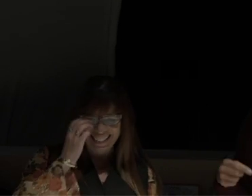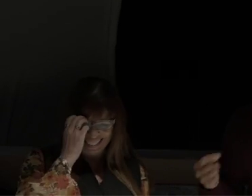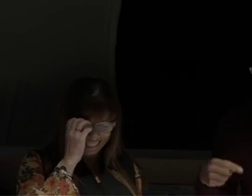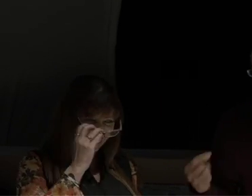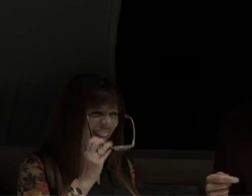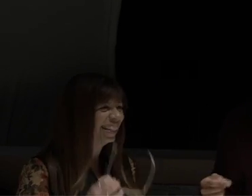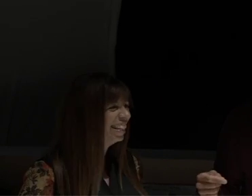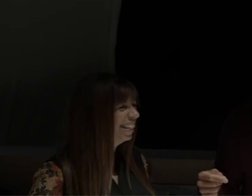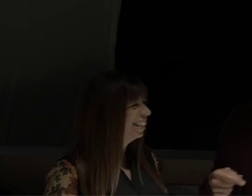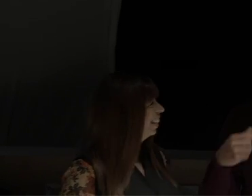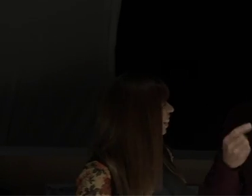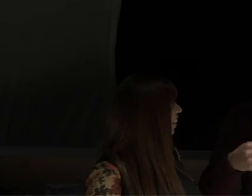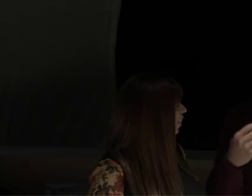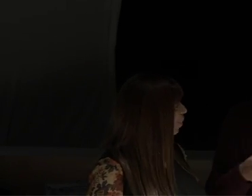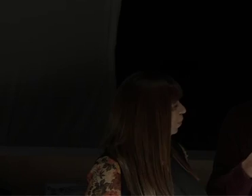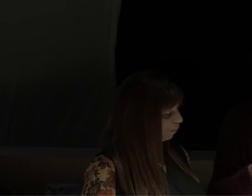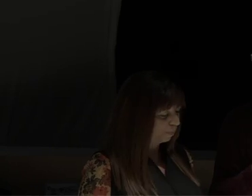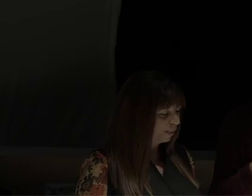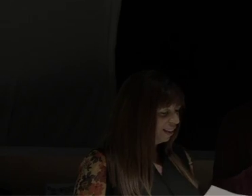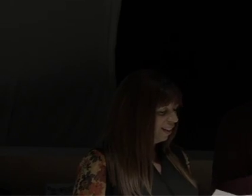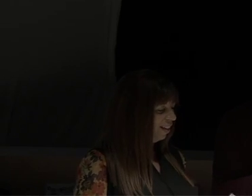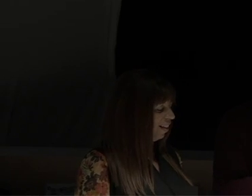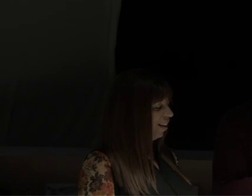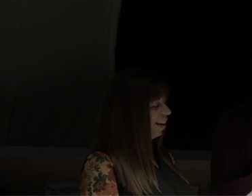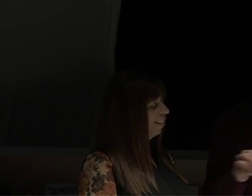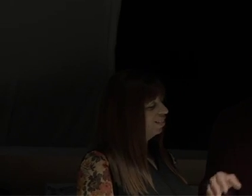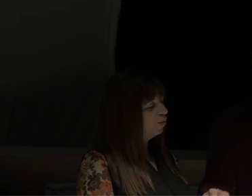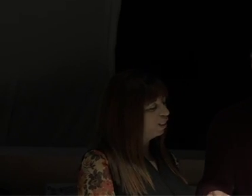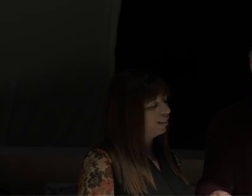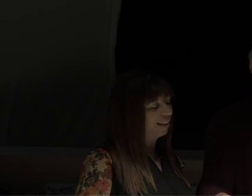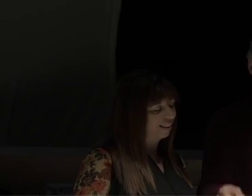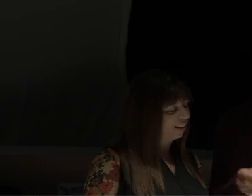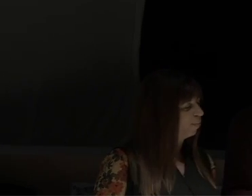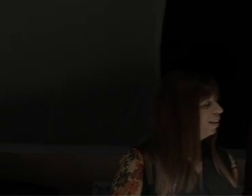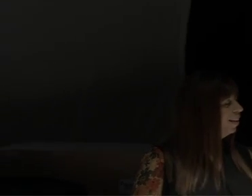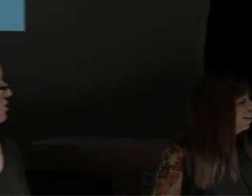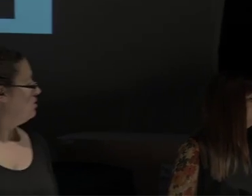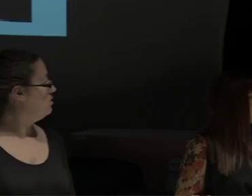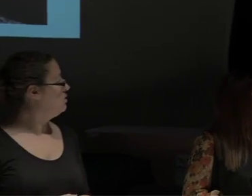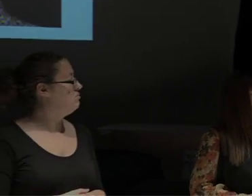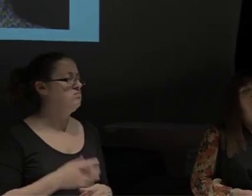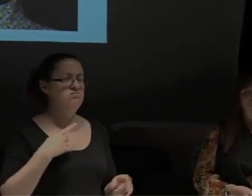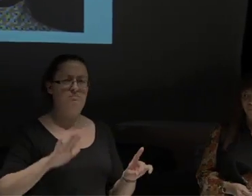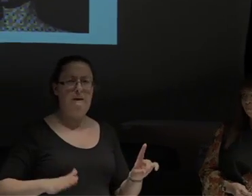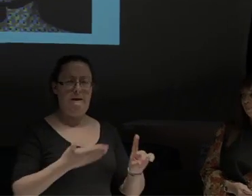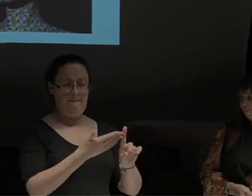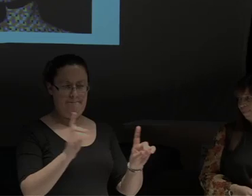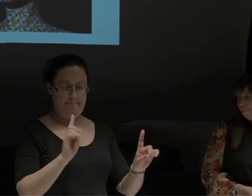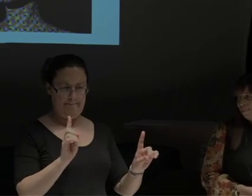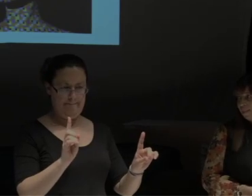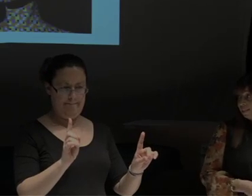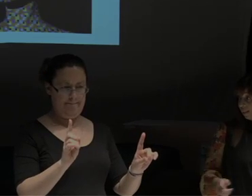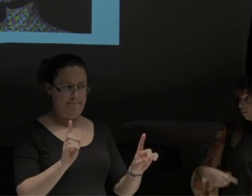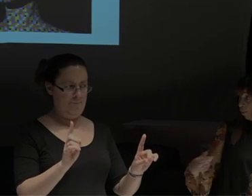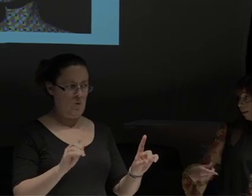just read the words? If you just read the words. Yeah. We'll do it together. Okay, what we tried to do, oh,